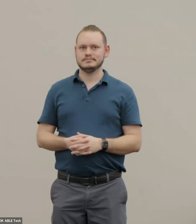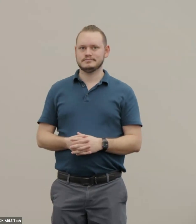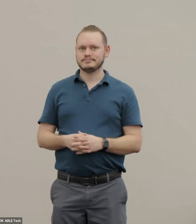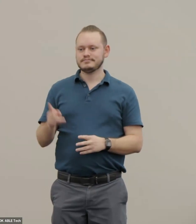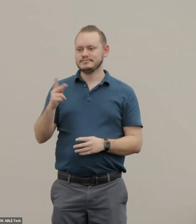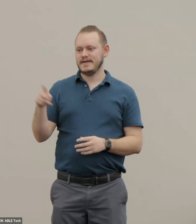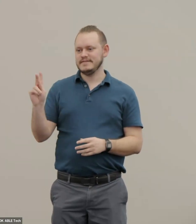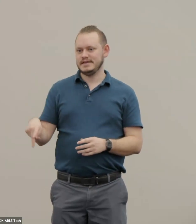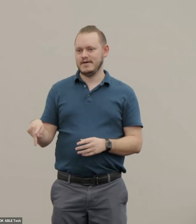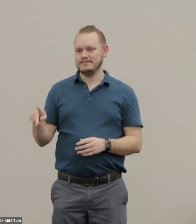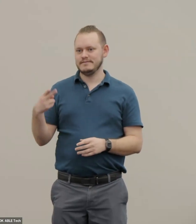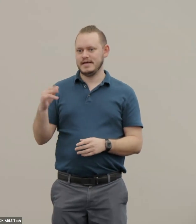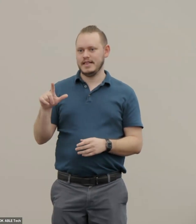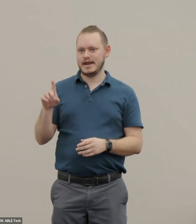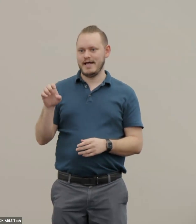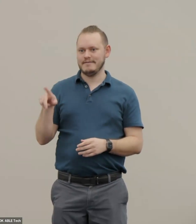Philadelphia,